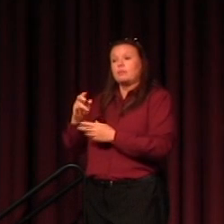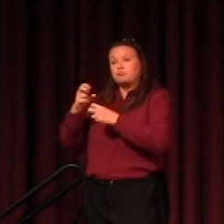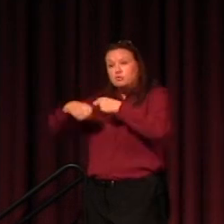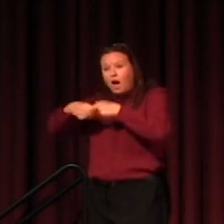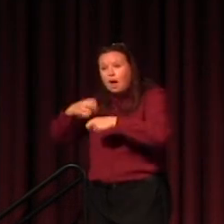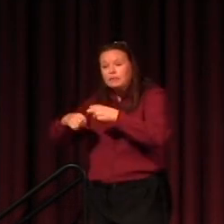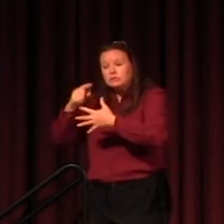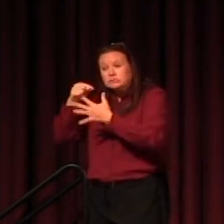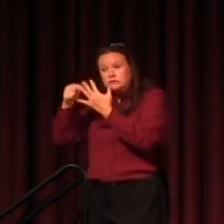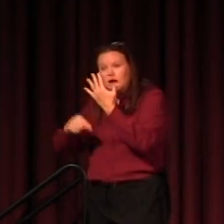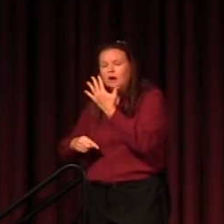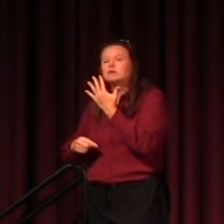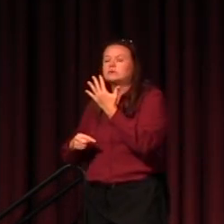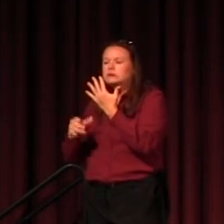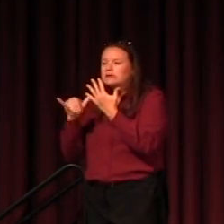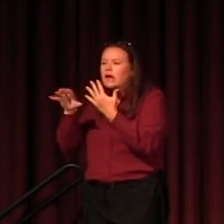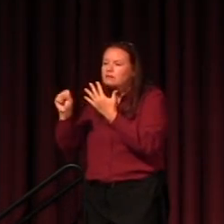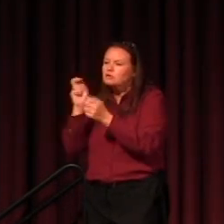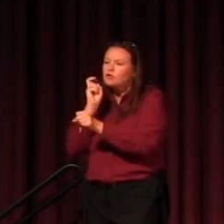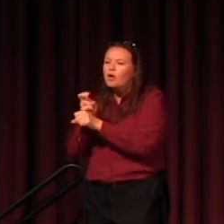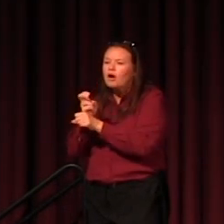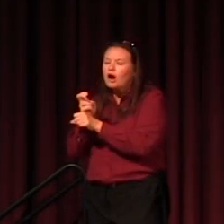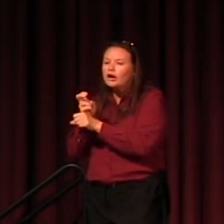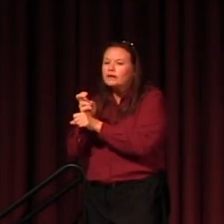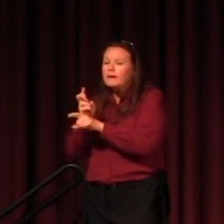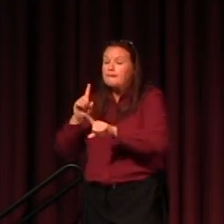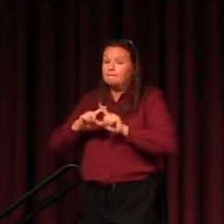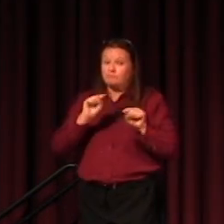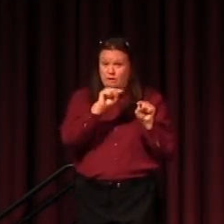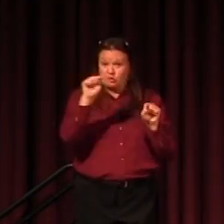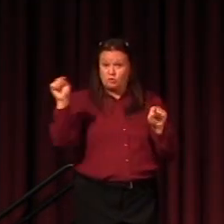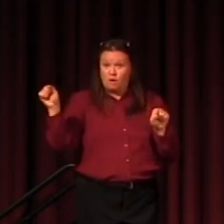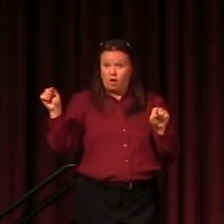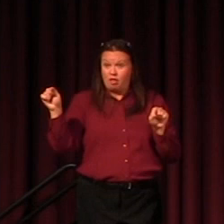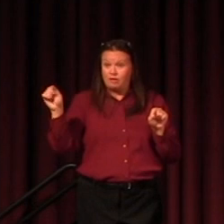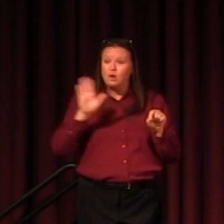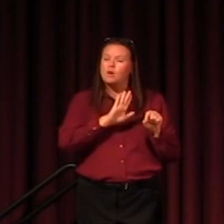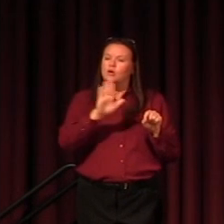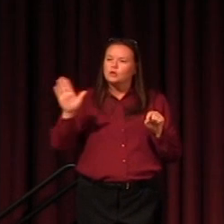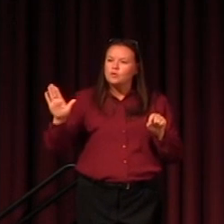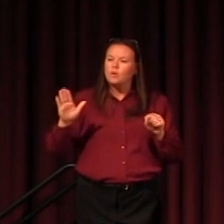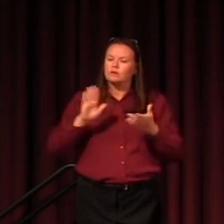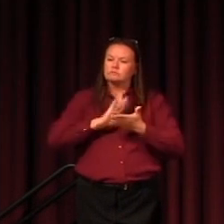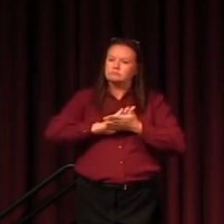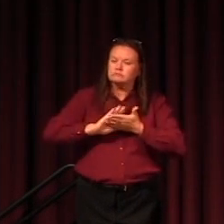take a hosting stance. Bring what you have about hospitality into the space.